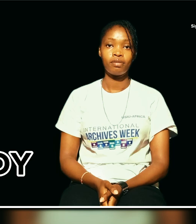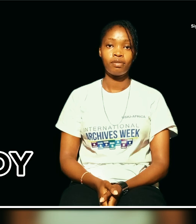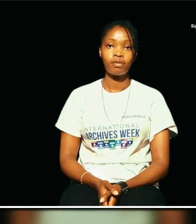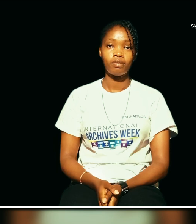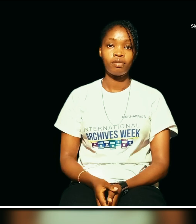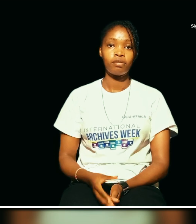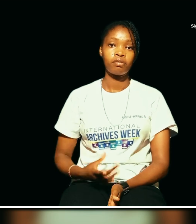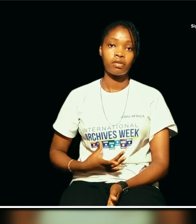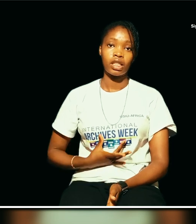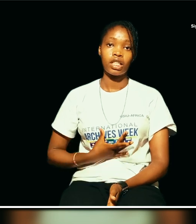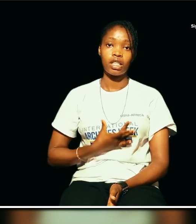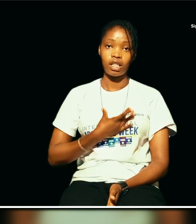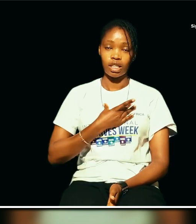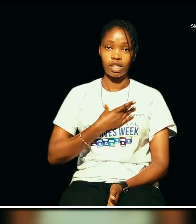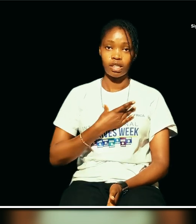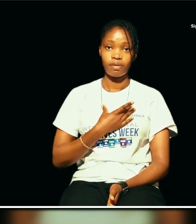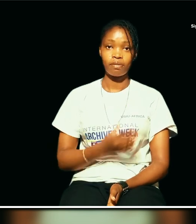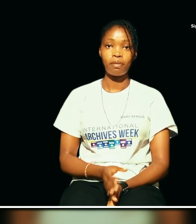guest,